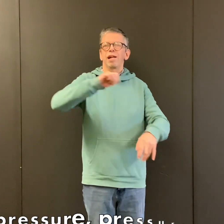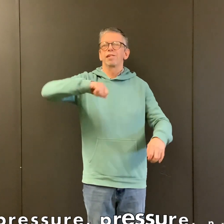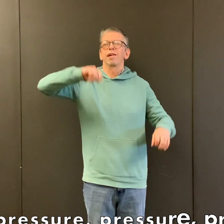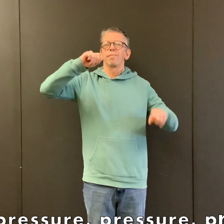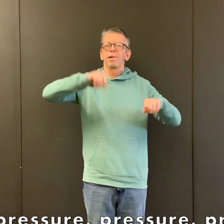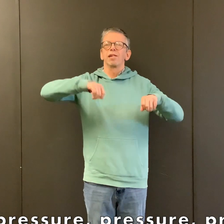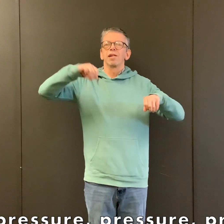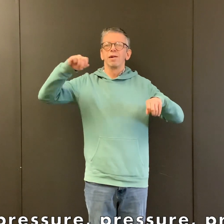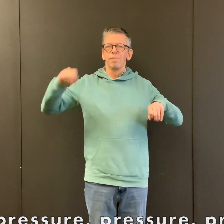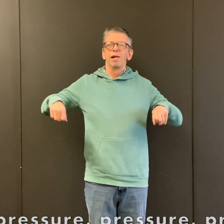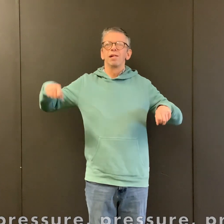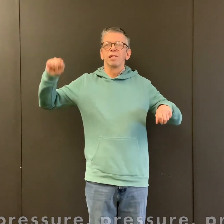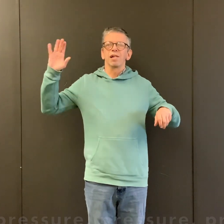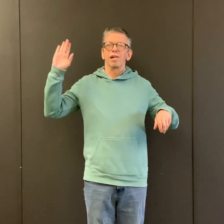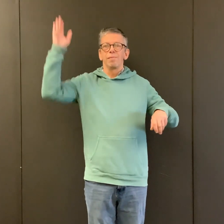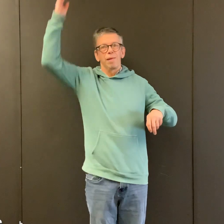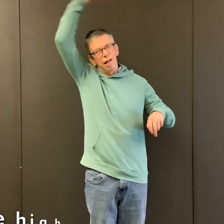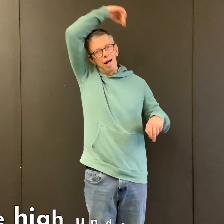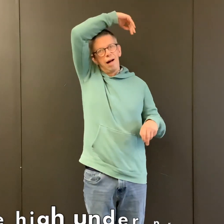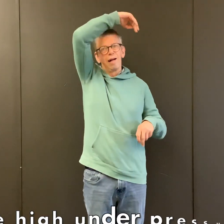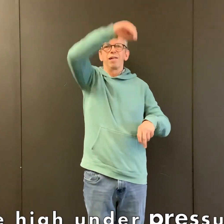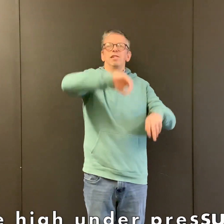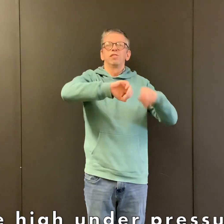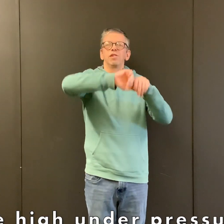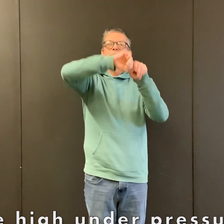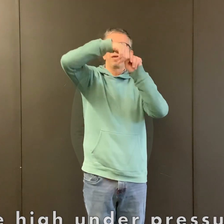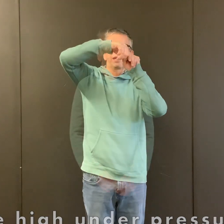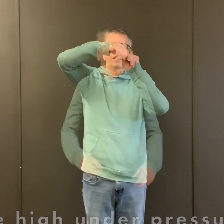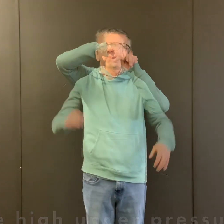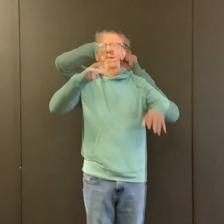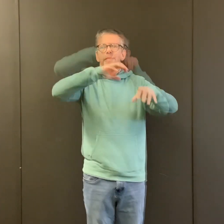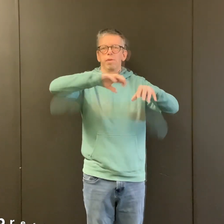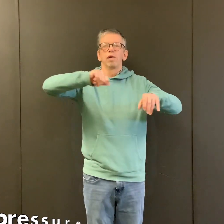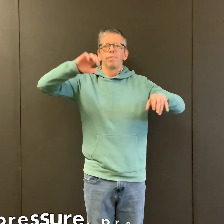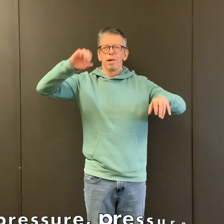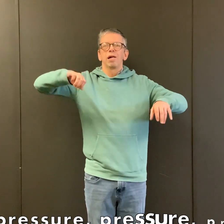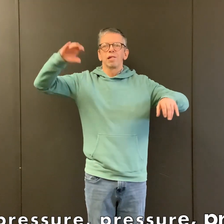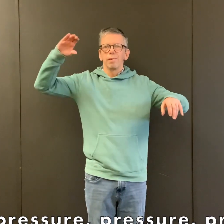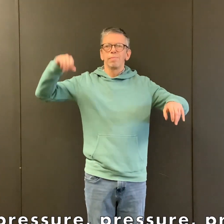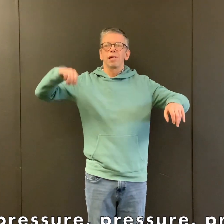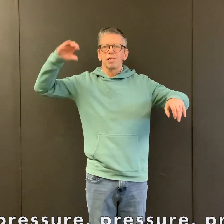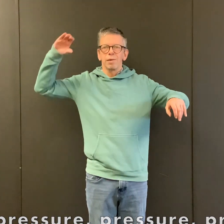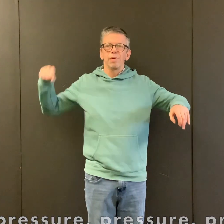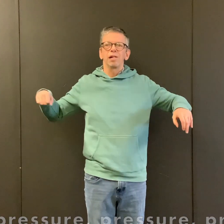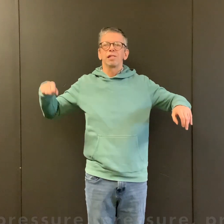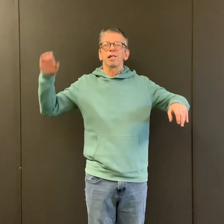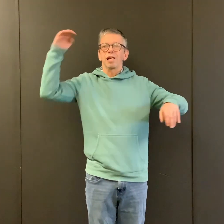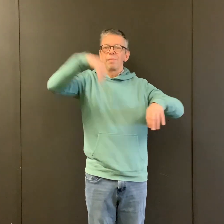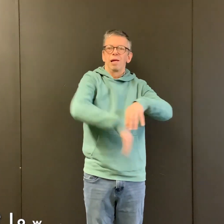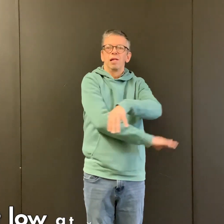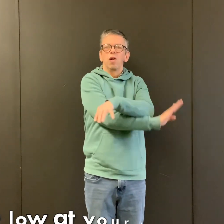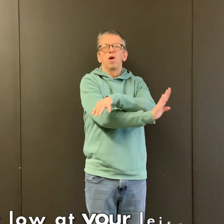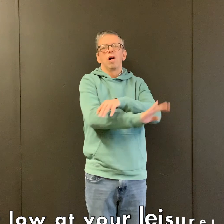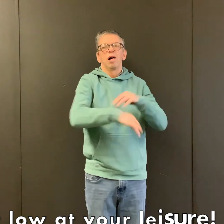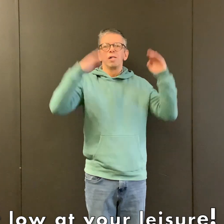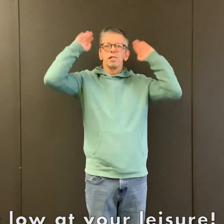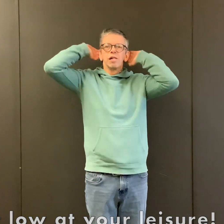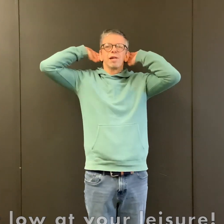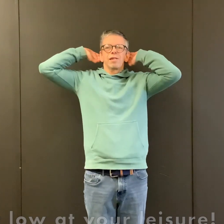pressure can be high under pressure. Blood pressure keep it low at your leisure.